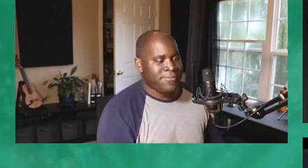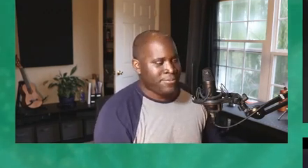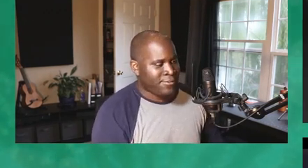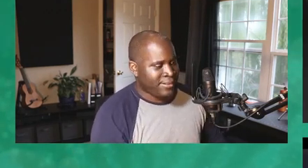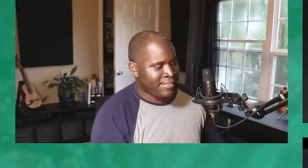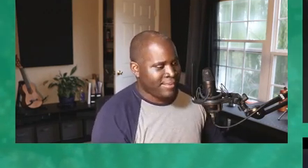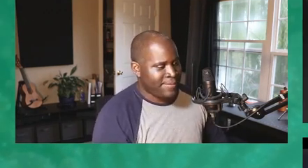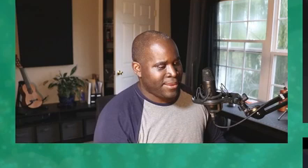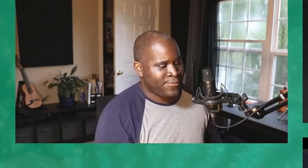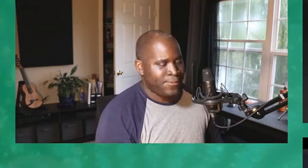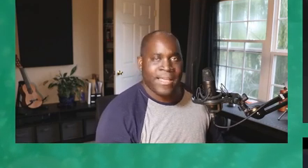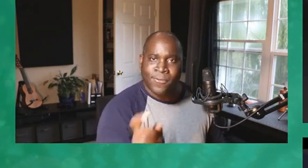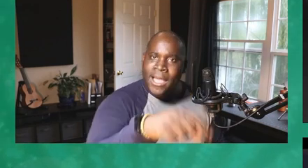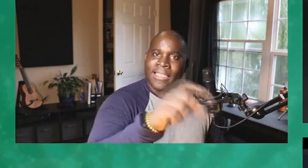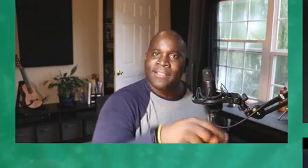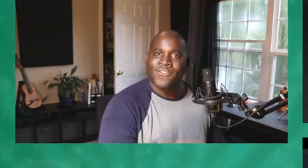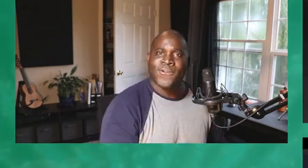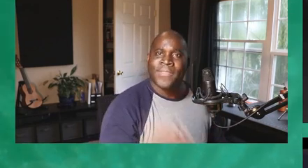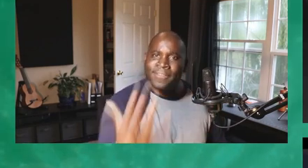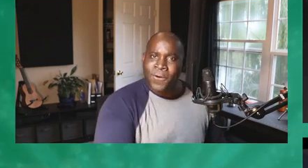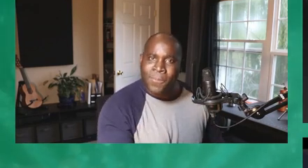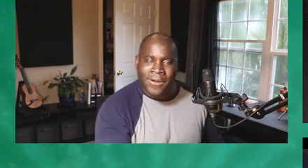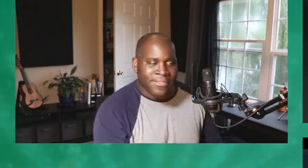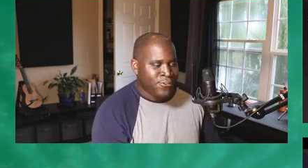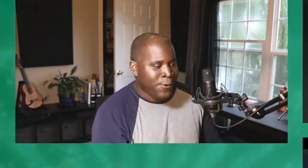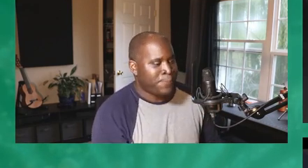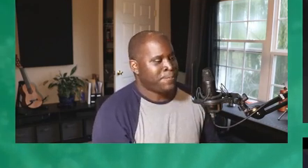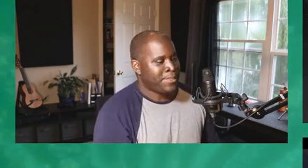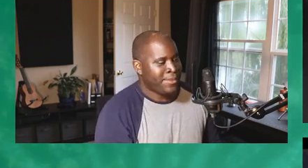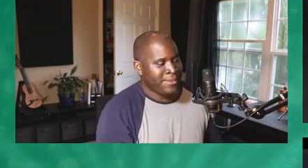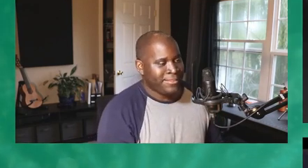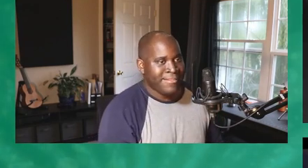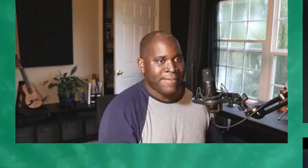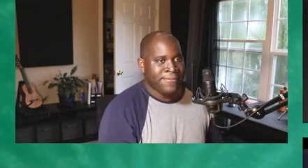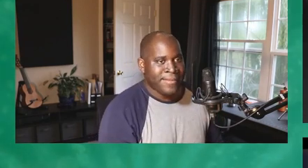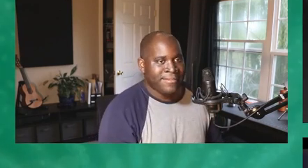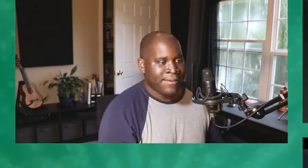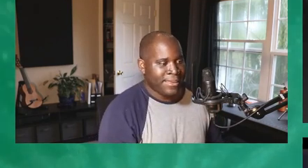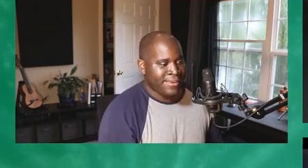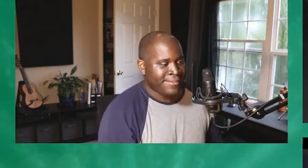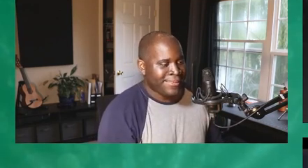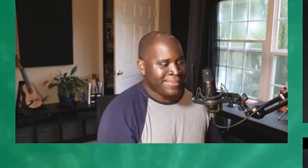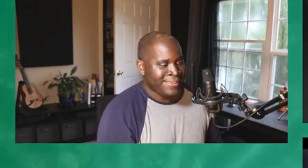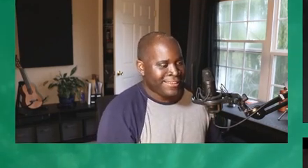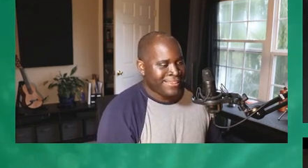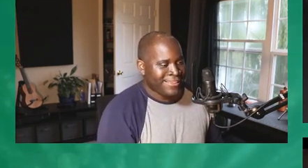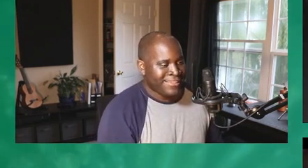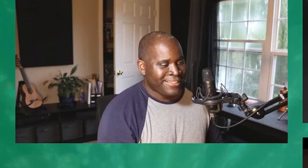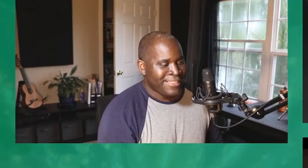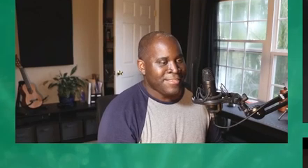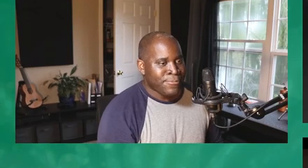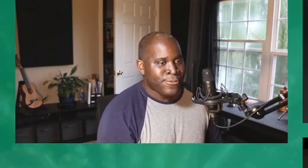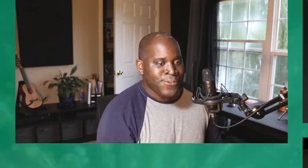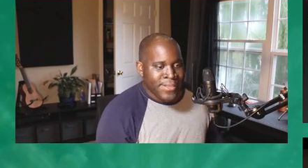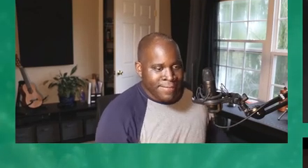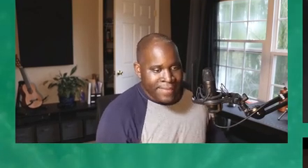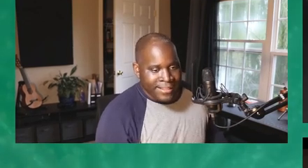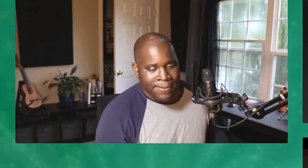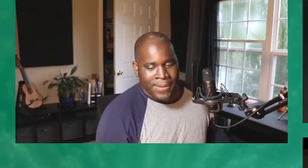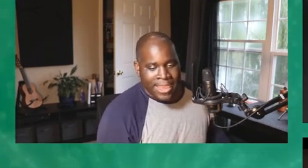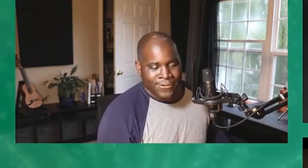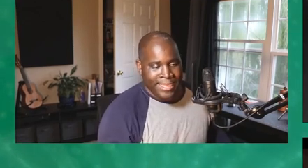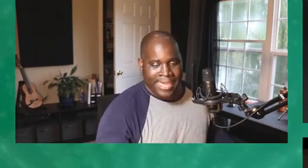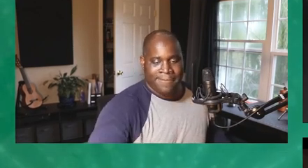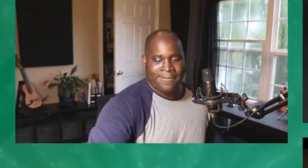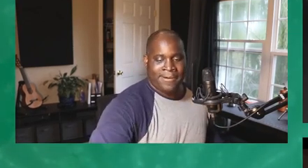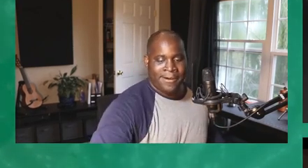be a powerful person at the same time, too. That's why I like the show. That's the whole point of the show. Let's have a fun time, guys. Let's appreciate the fact